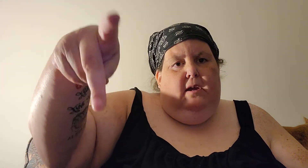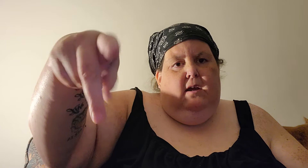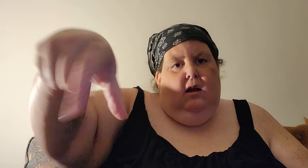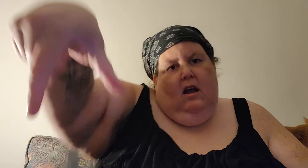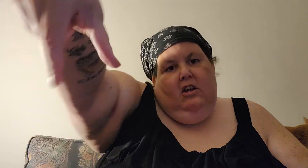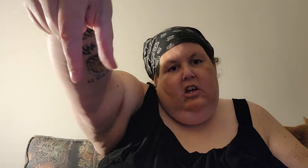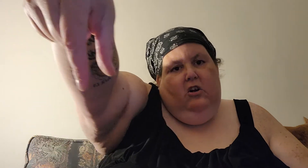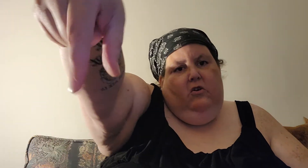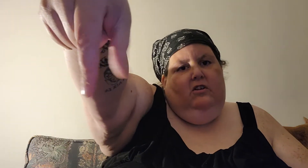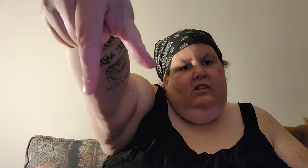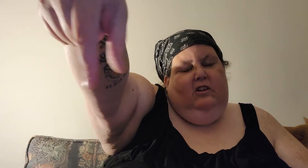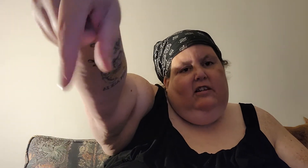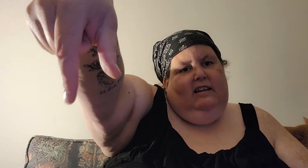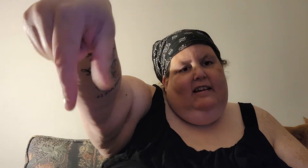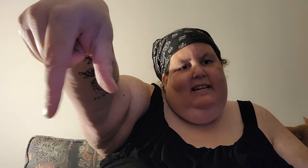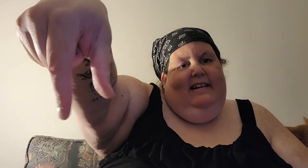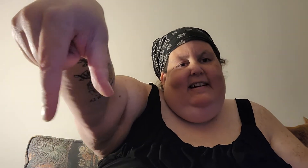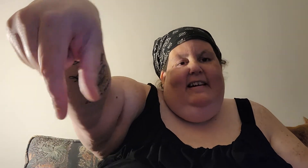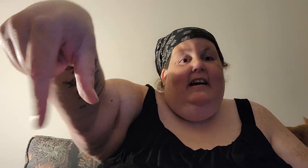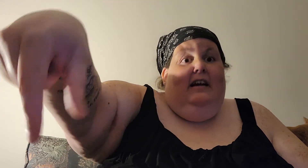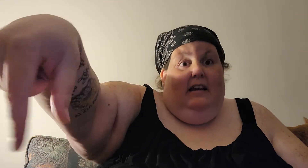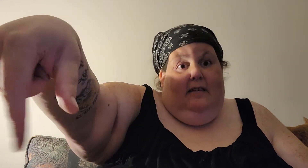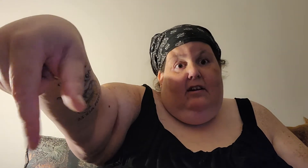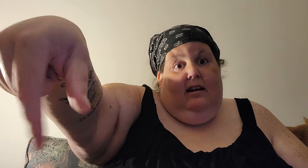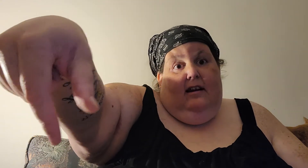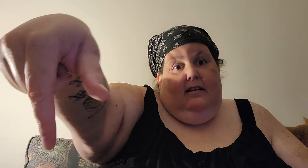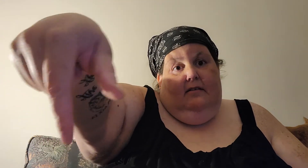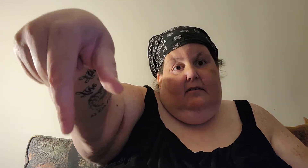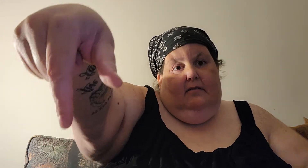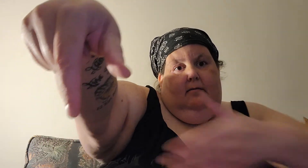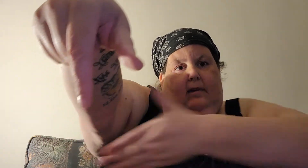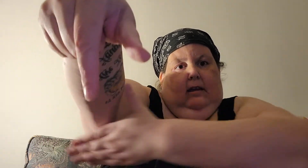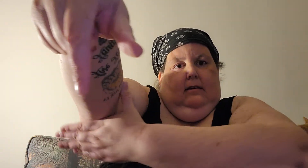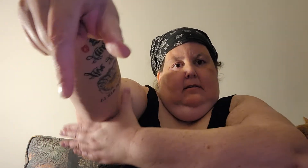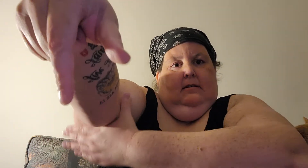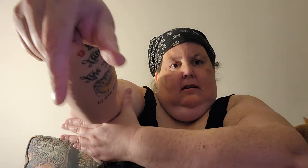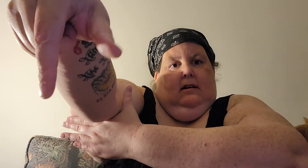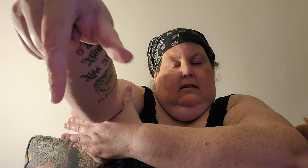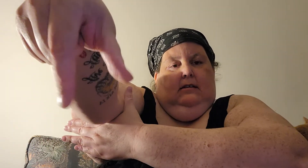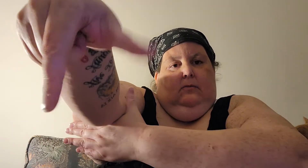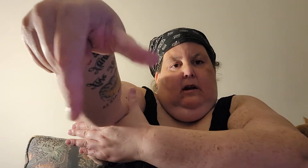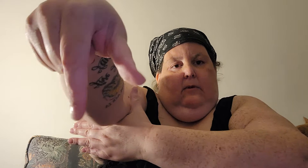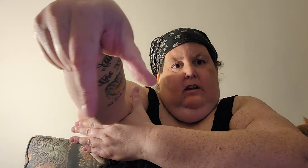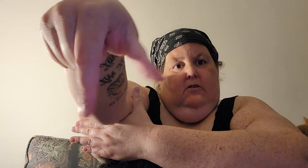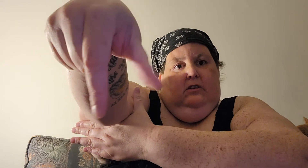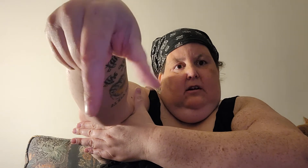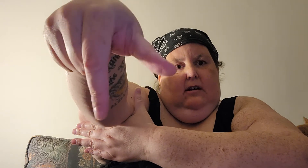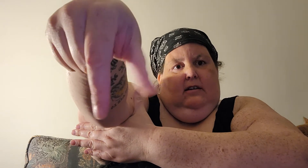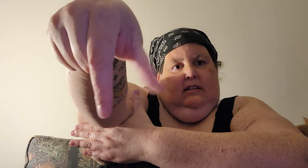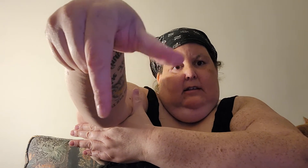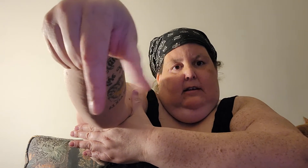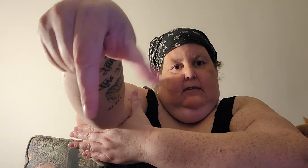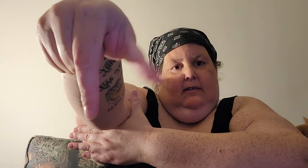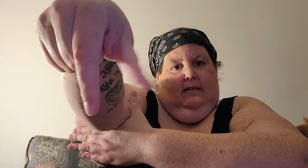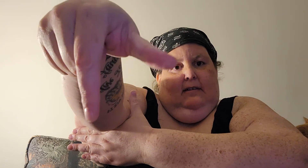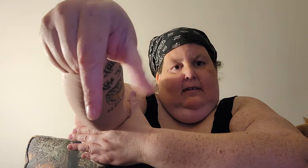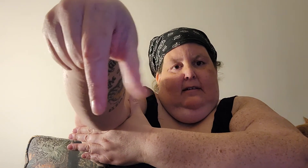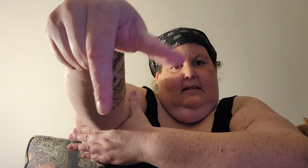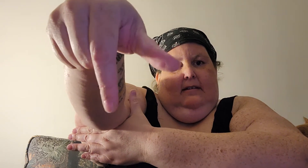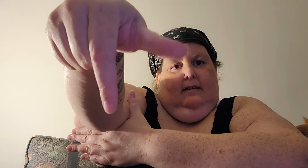L-M-N-O-P Q. So yes, even I don't know. Oh, man. This is why we use long sleeves. Let's